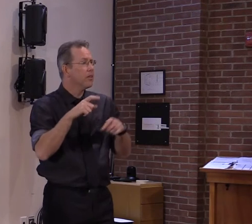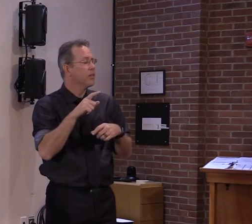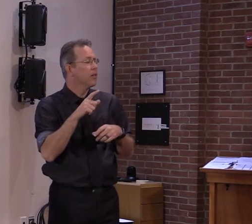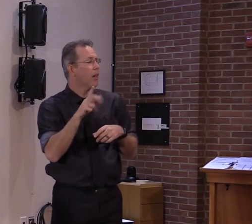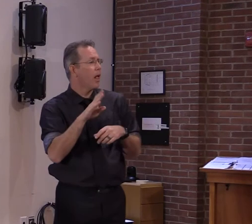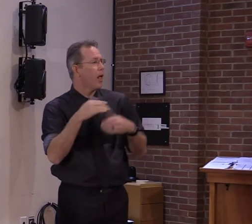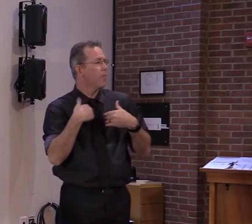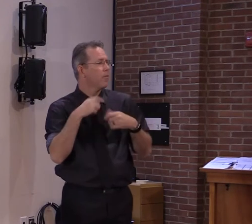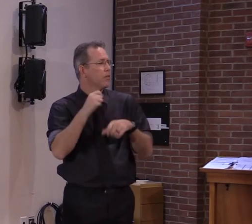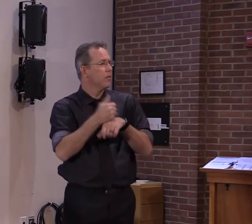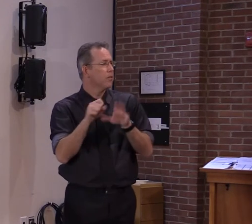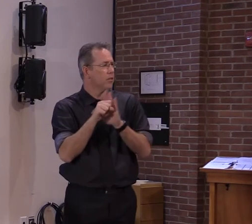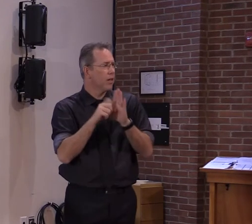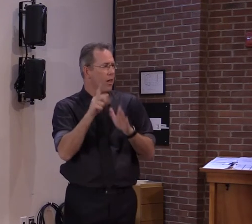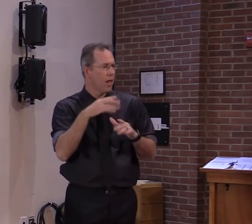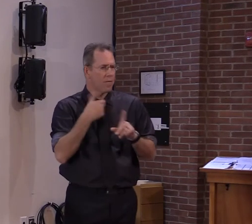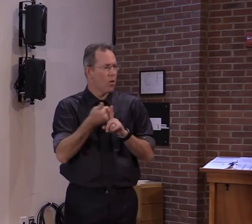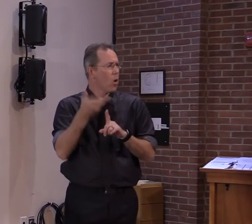quick turnaround